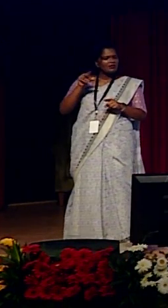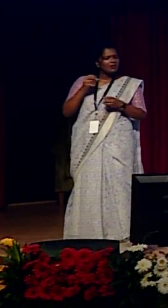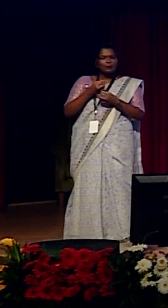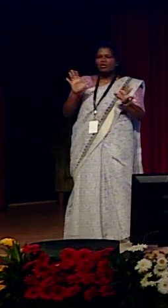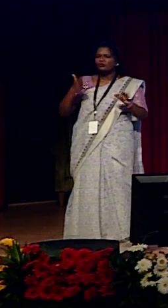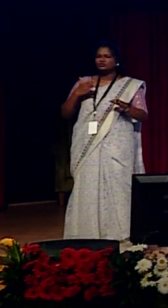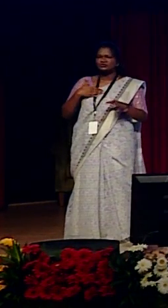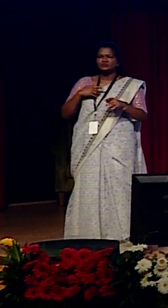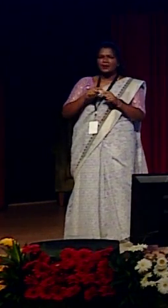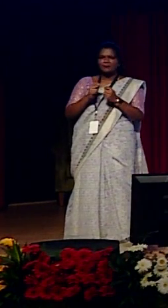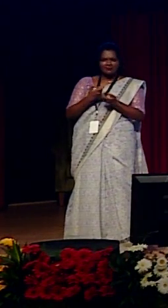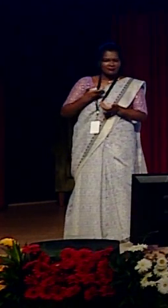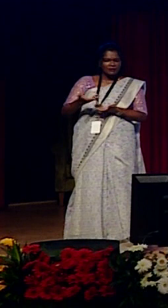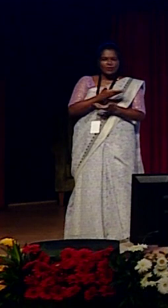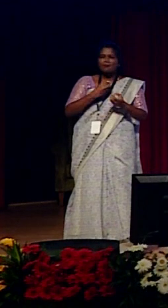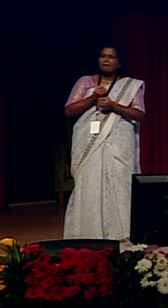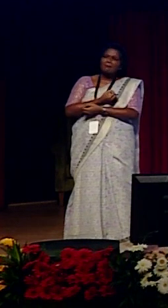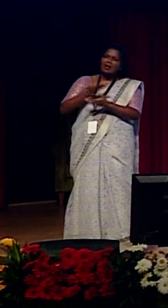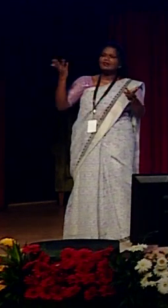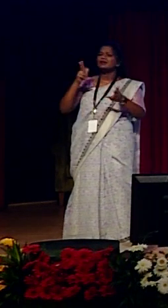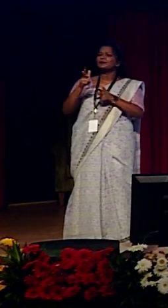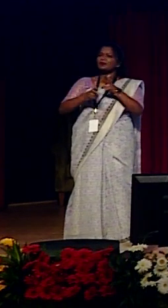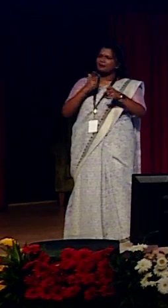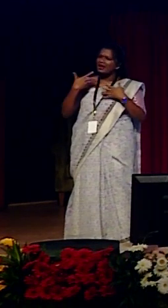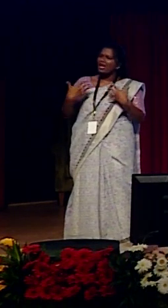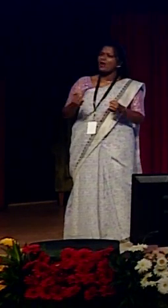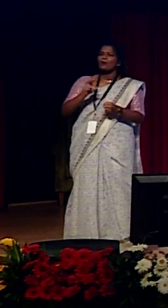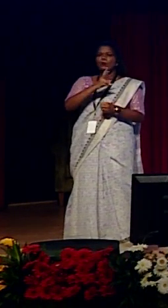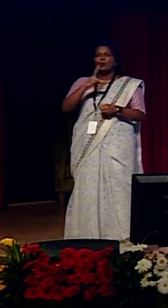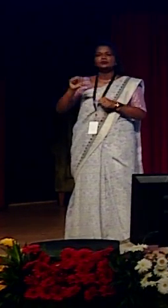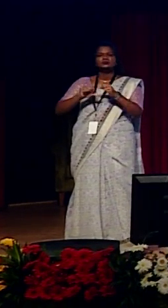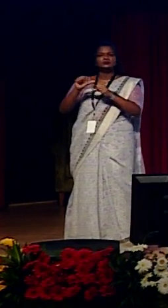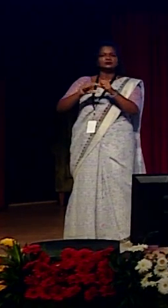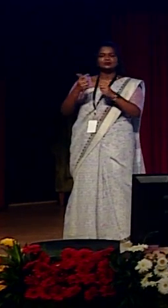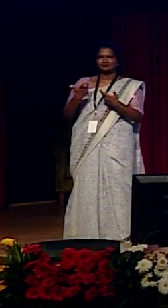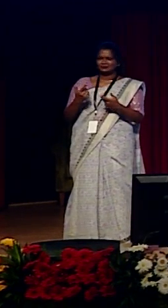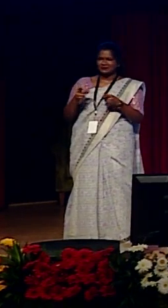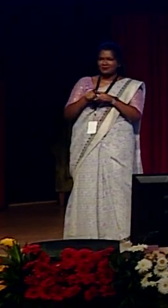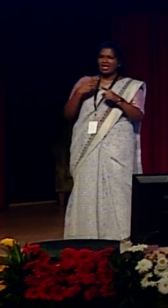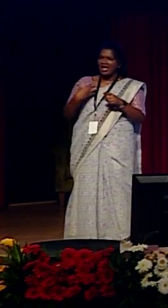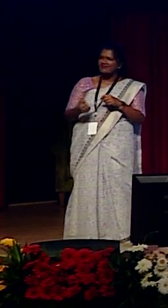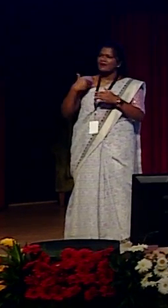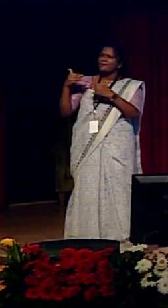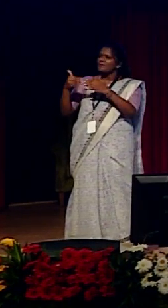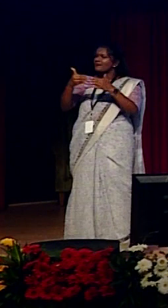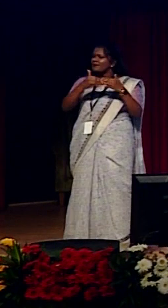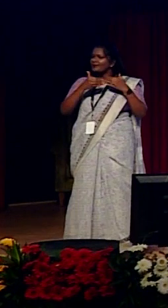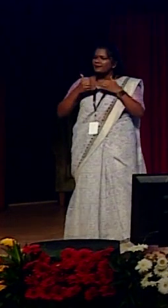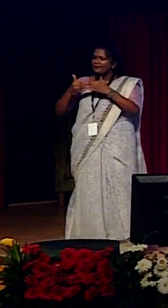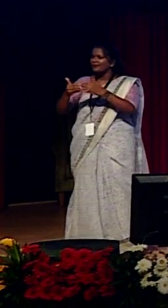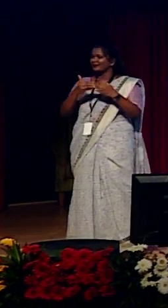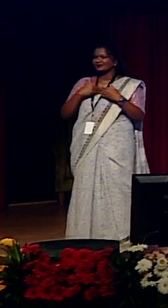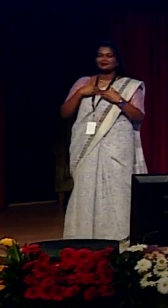for us without the many people from various steps in life that we met along the way and